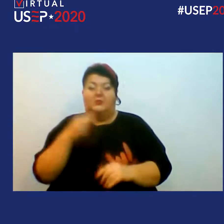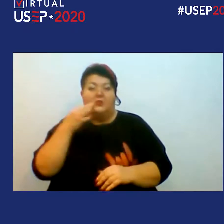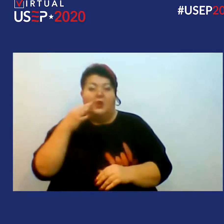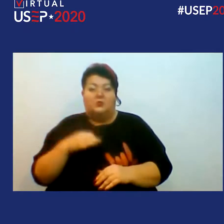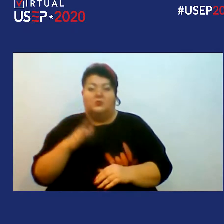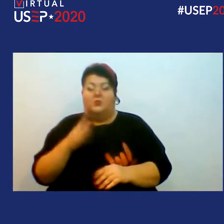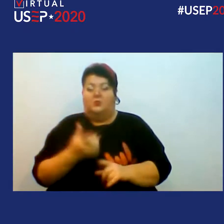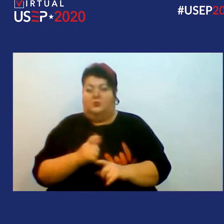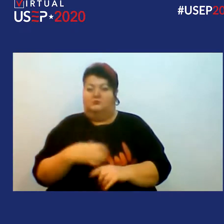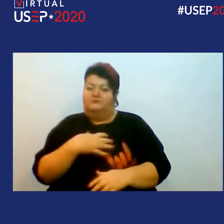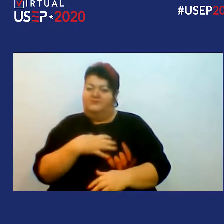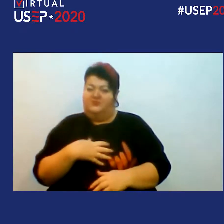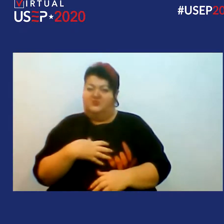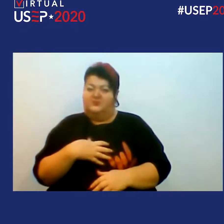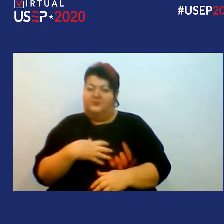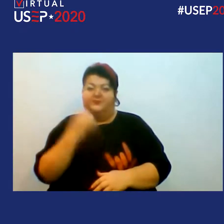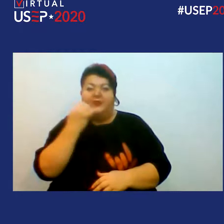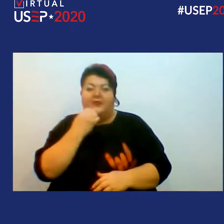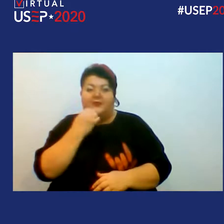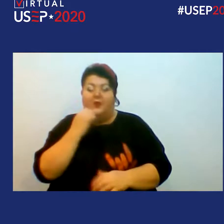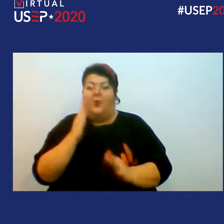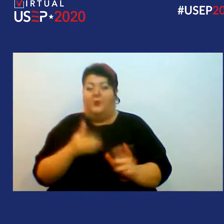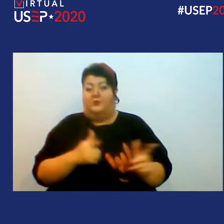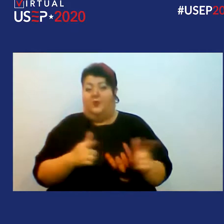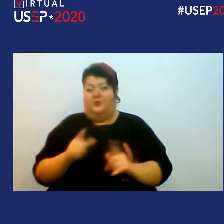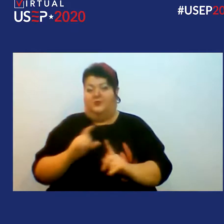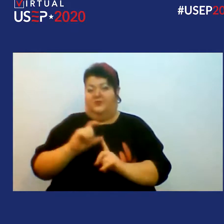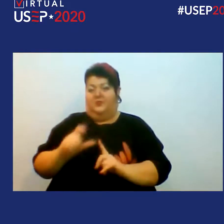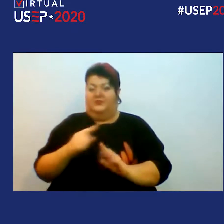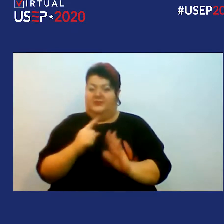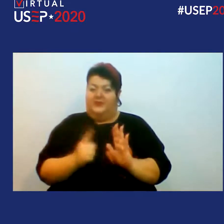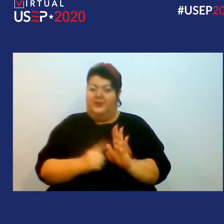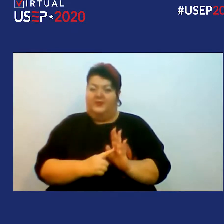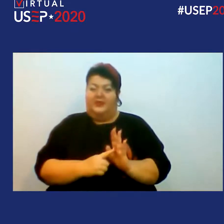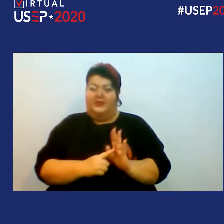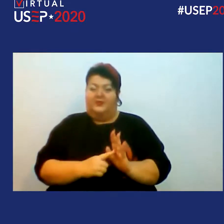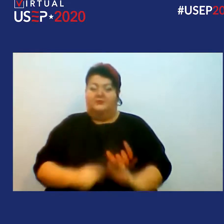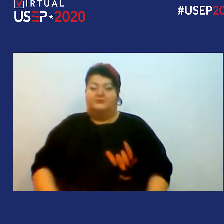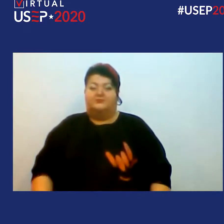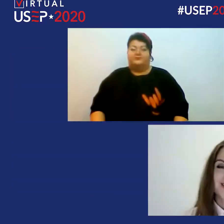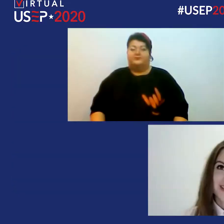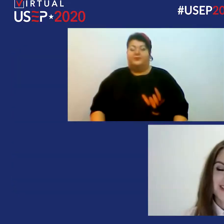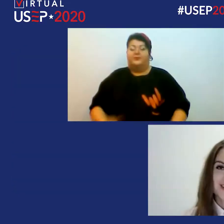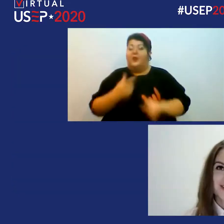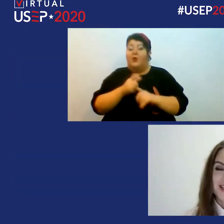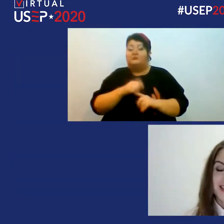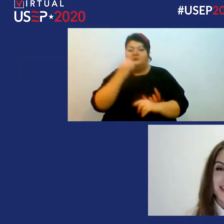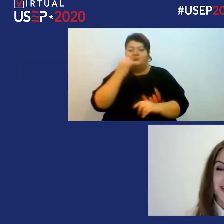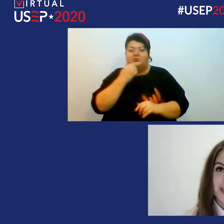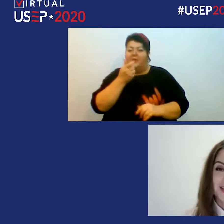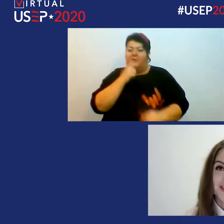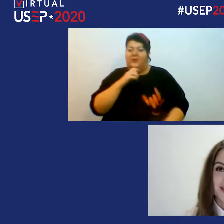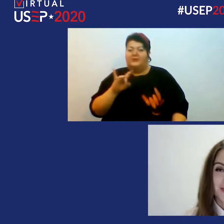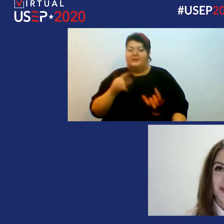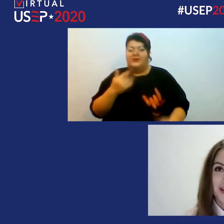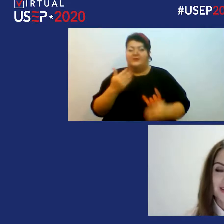territorial communities will be formed for the first time ever, and this experience would be invaluable to us. Thank you, and I'm open for